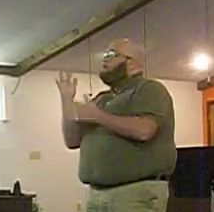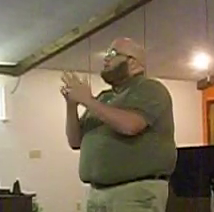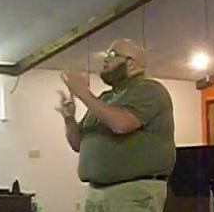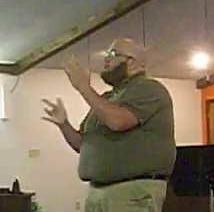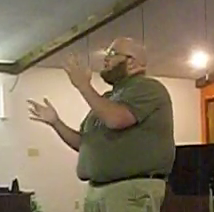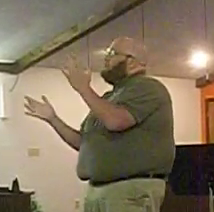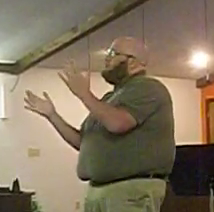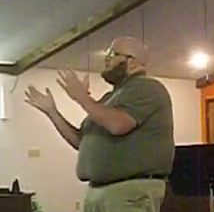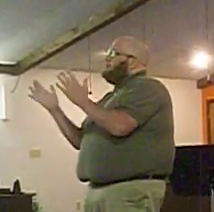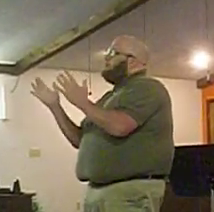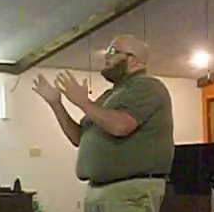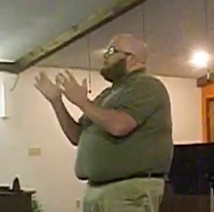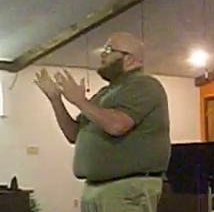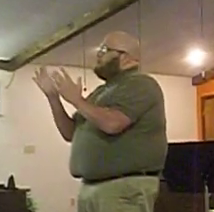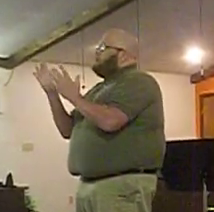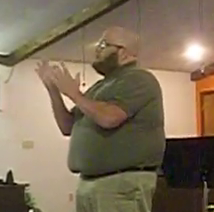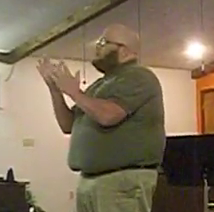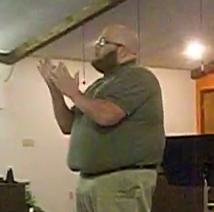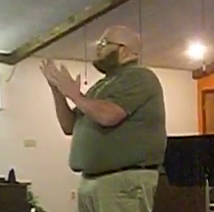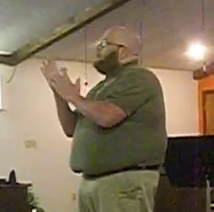Jesus,